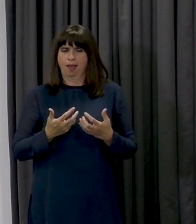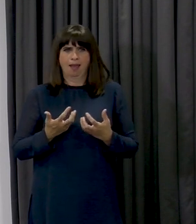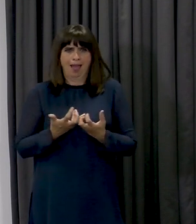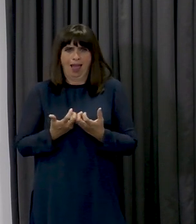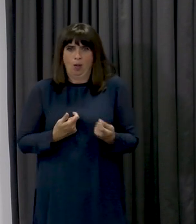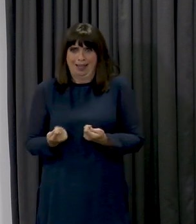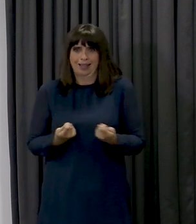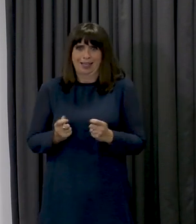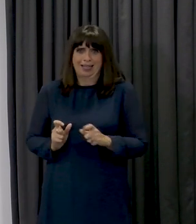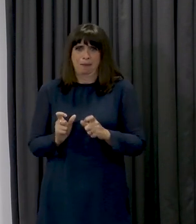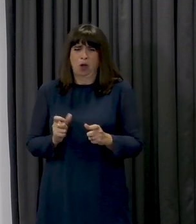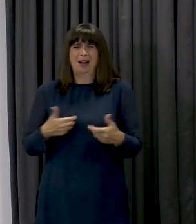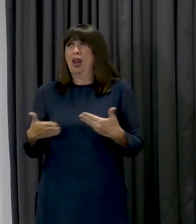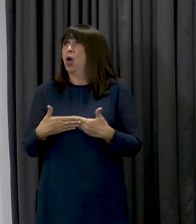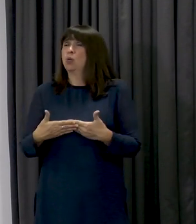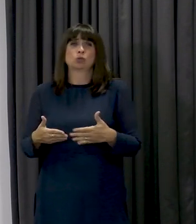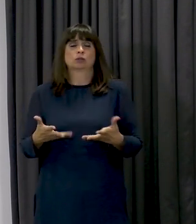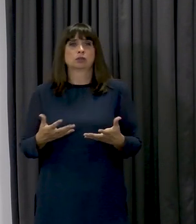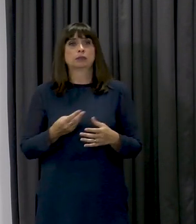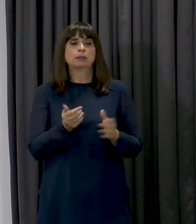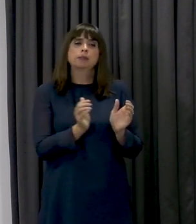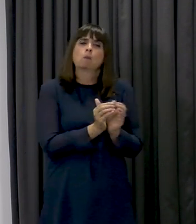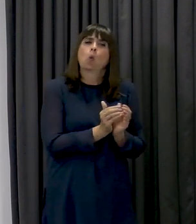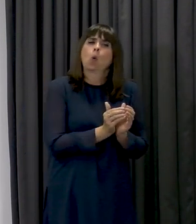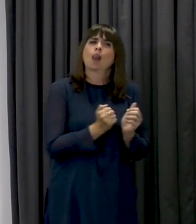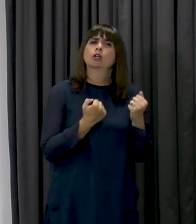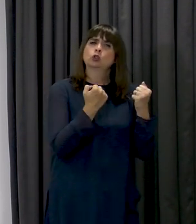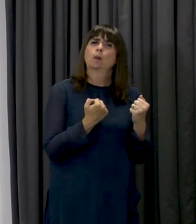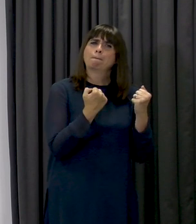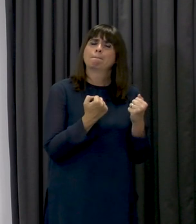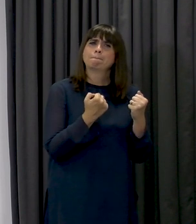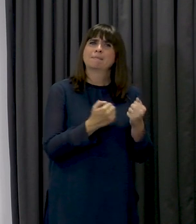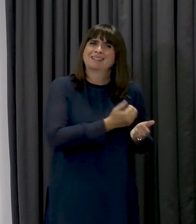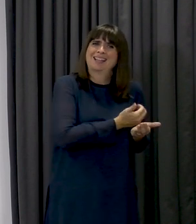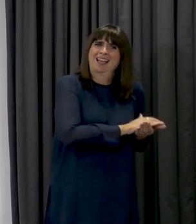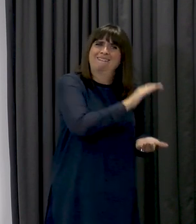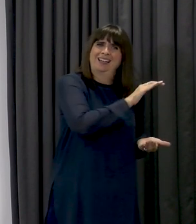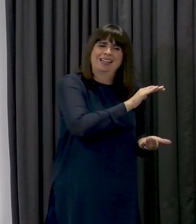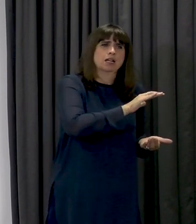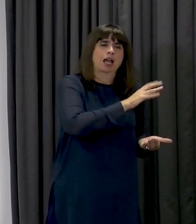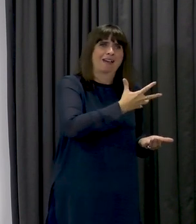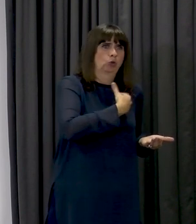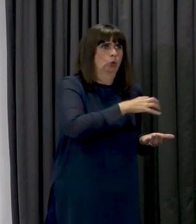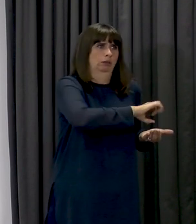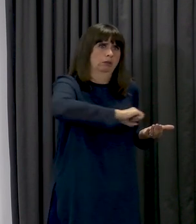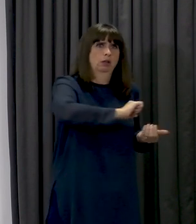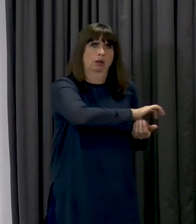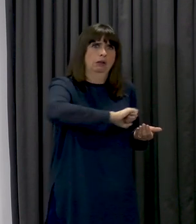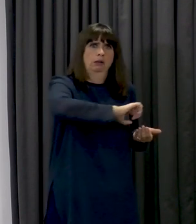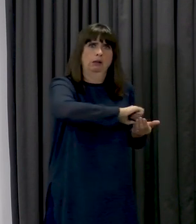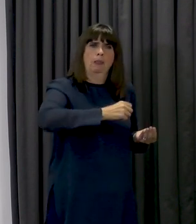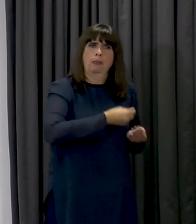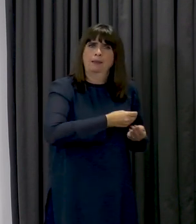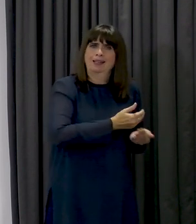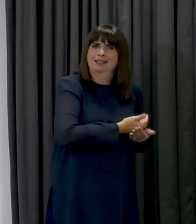virus closures. I think some independent gyms that we've spoken to have had to dip into savings, and there's other situations where some